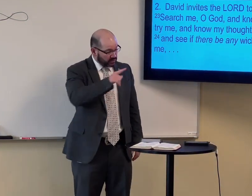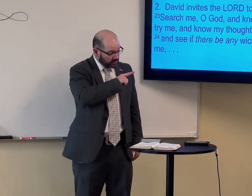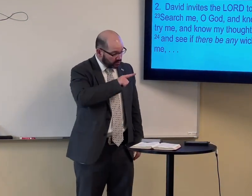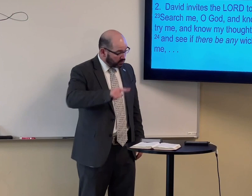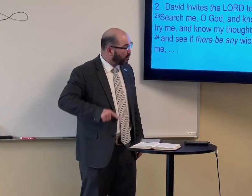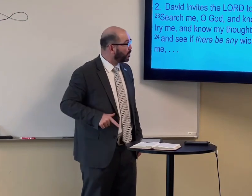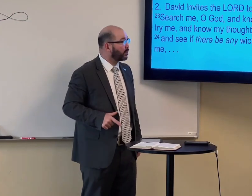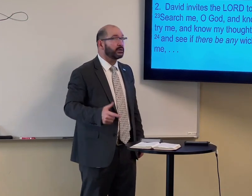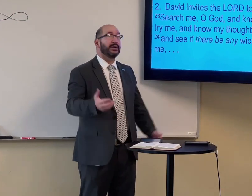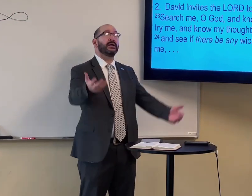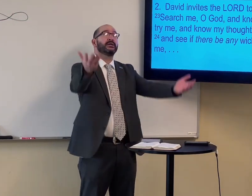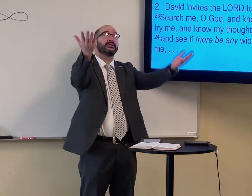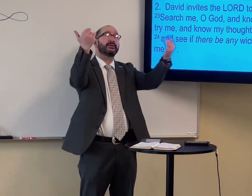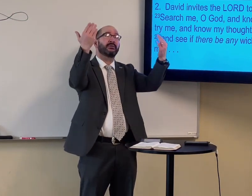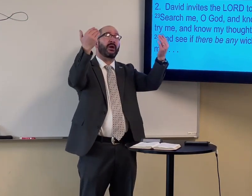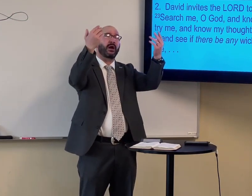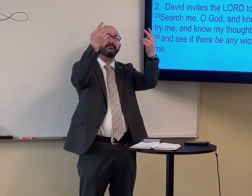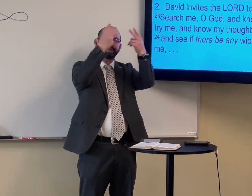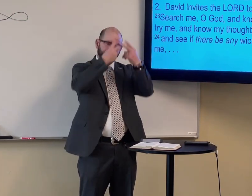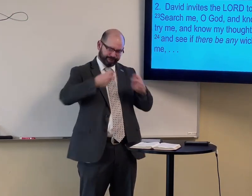David invited God to say,